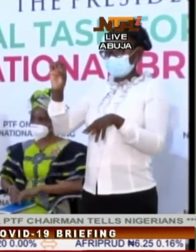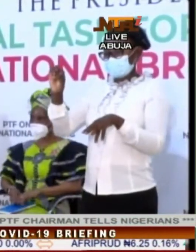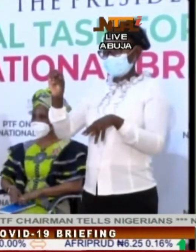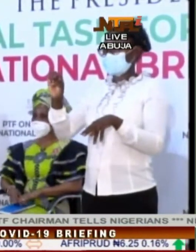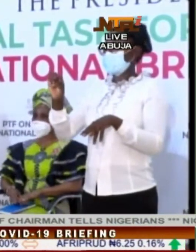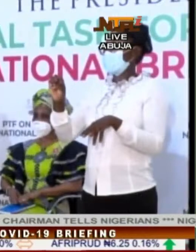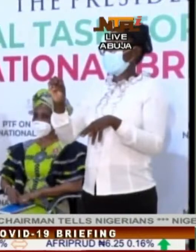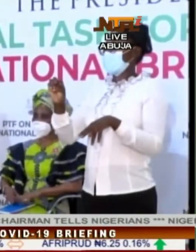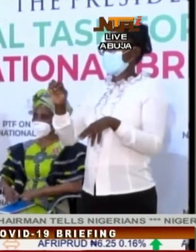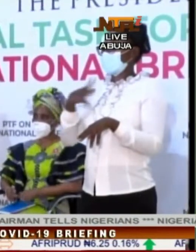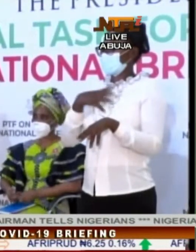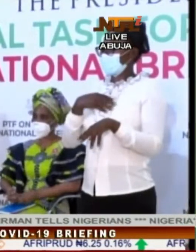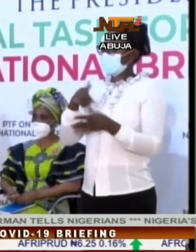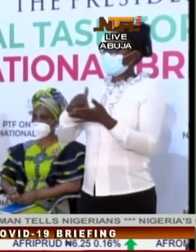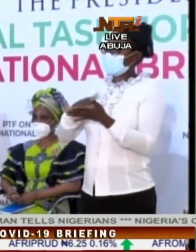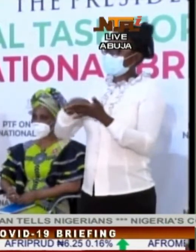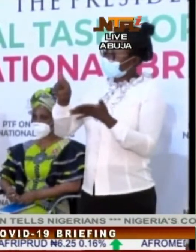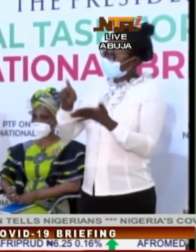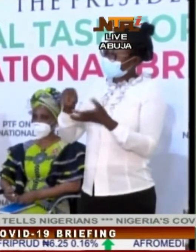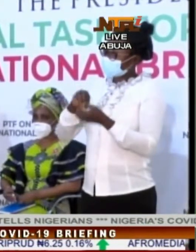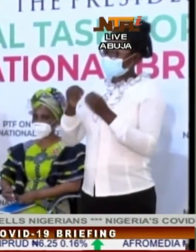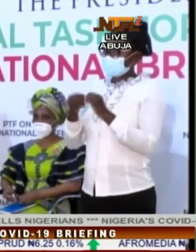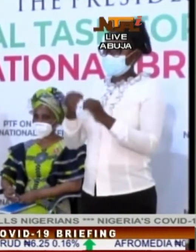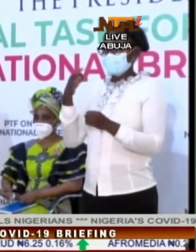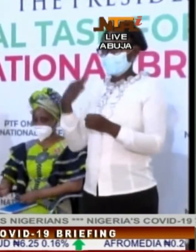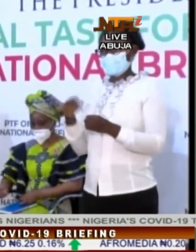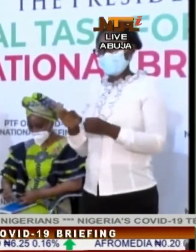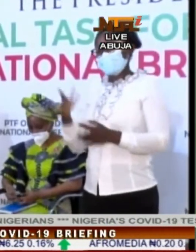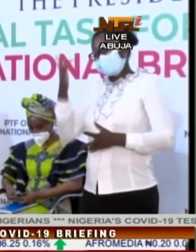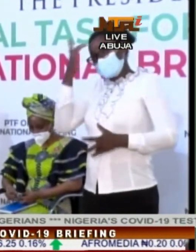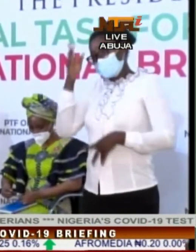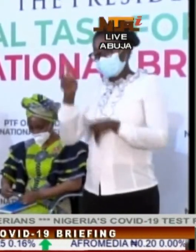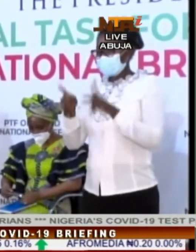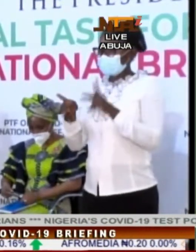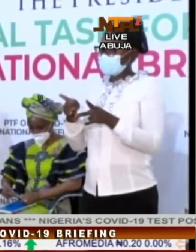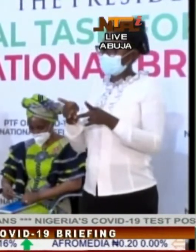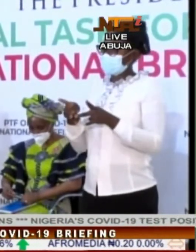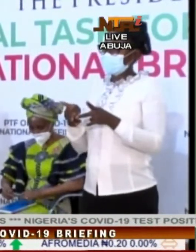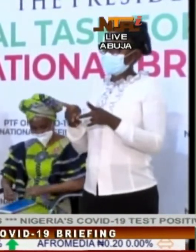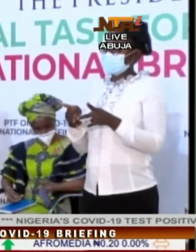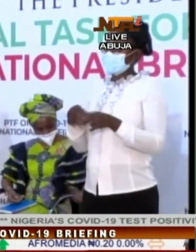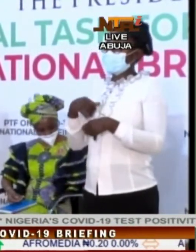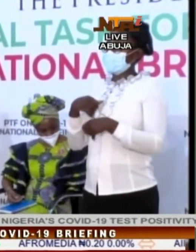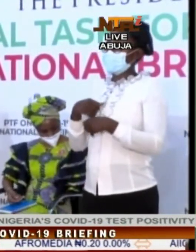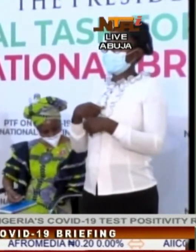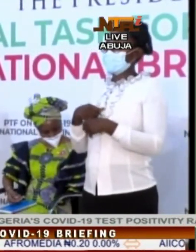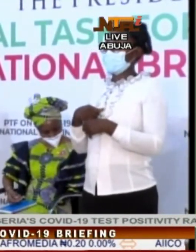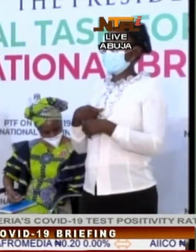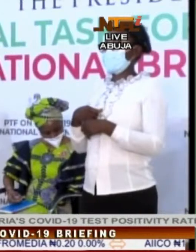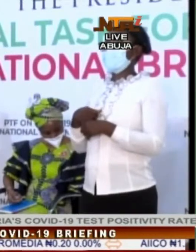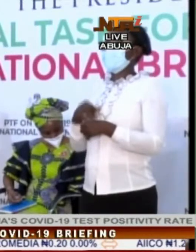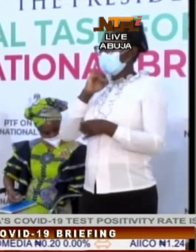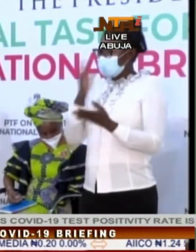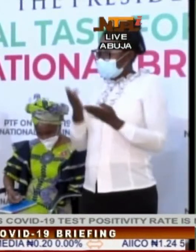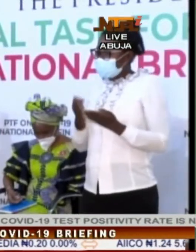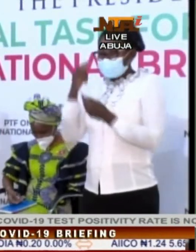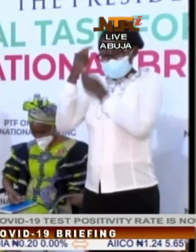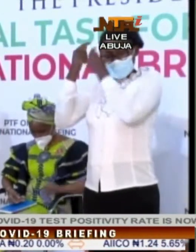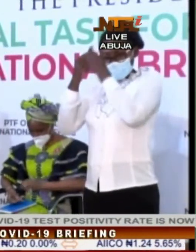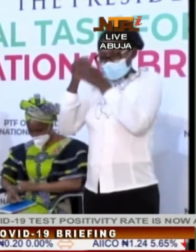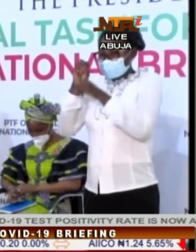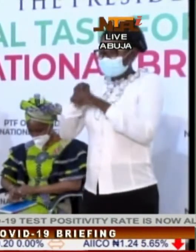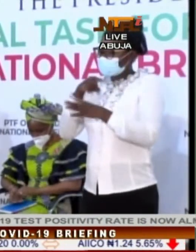rate, and number of confirmed cases remain a cause for concern in this